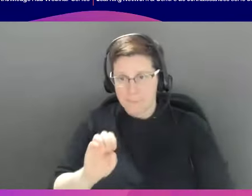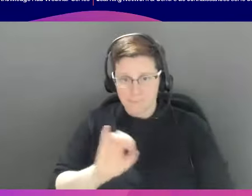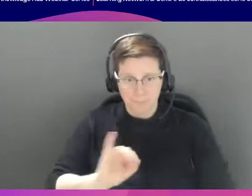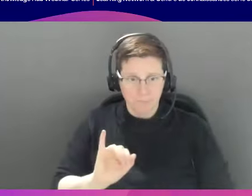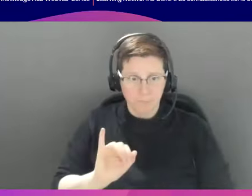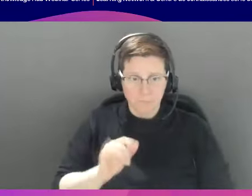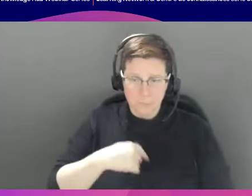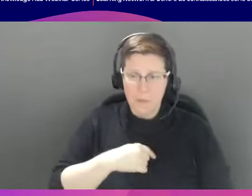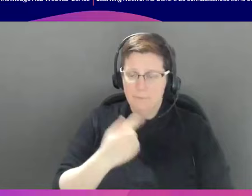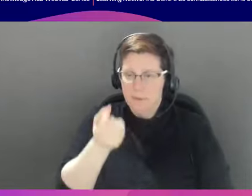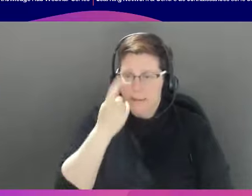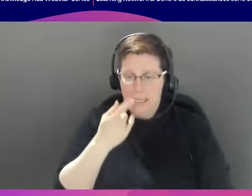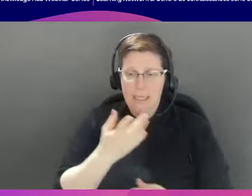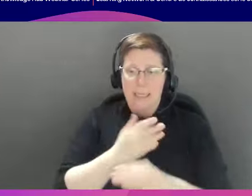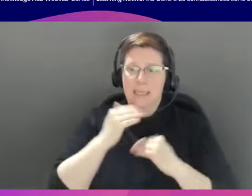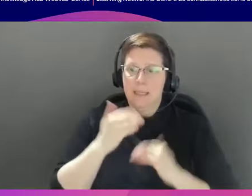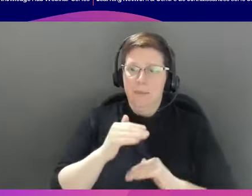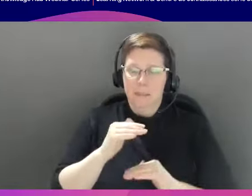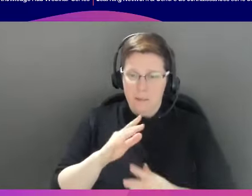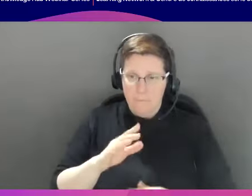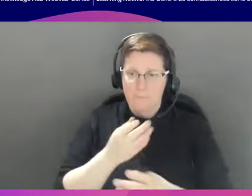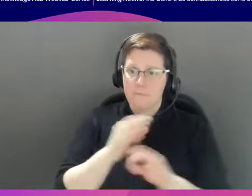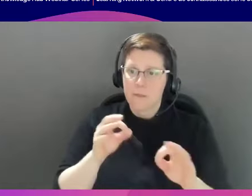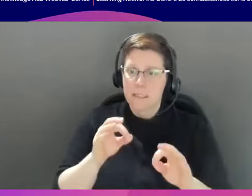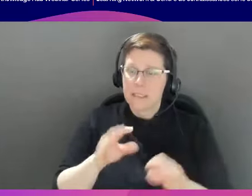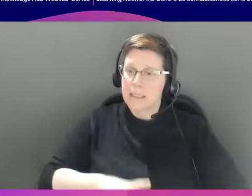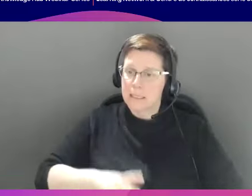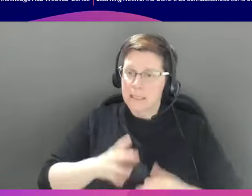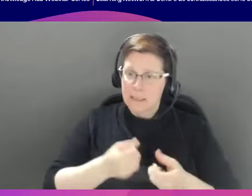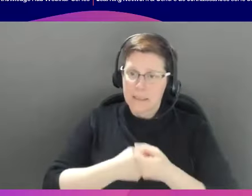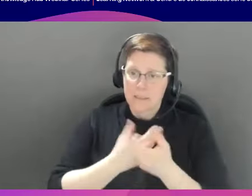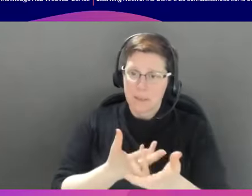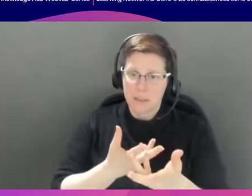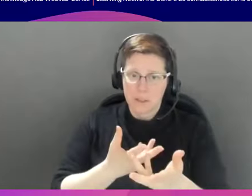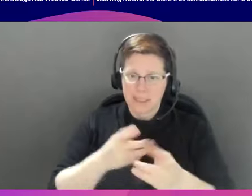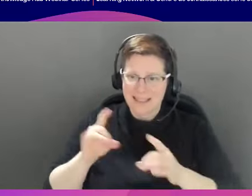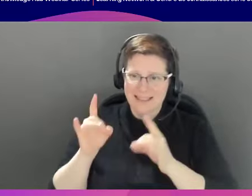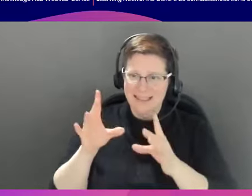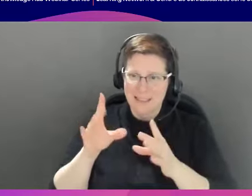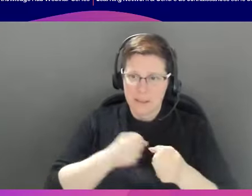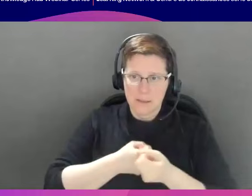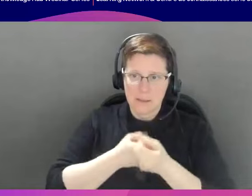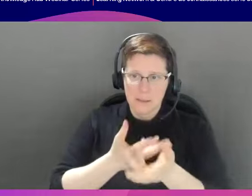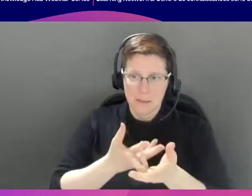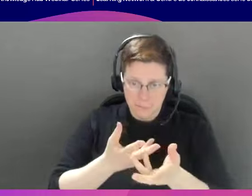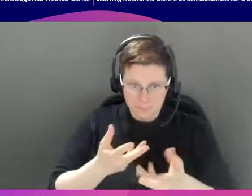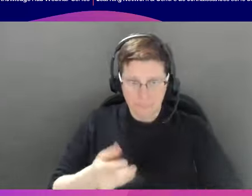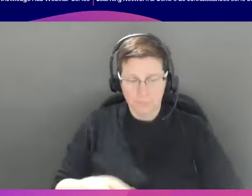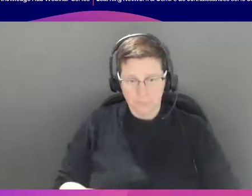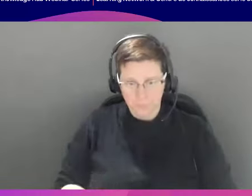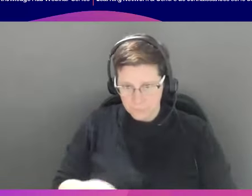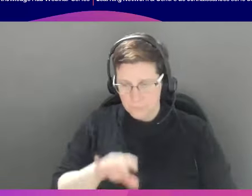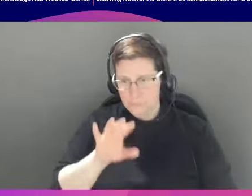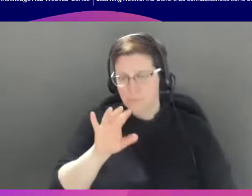understand the limits of free speech and online hate speech. And so there's a need to establish and implicate dimensions of gendered hate language